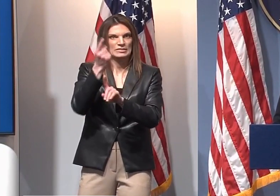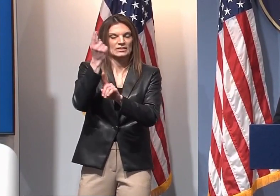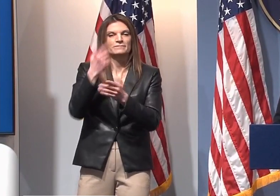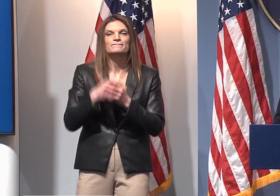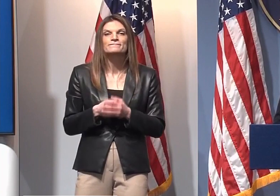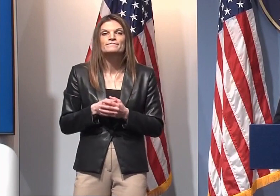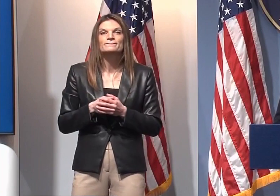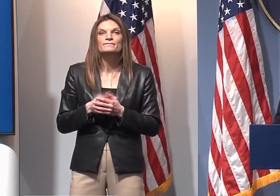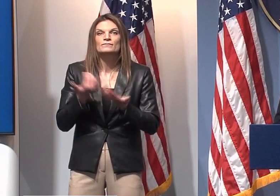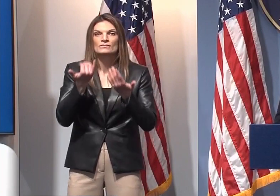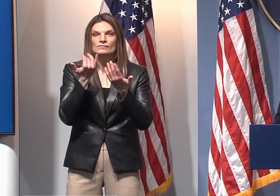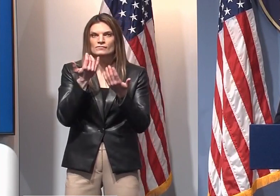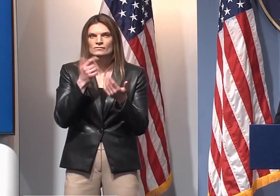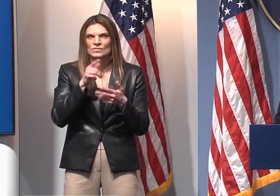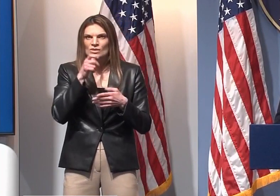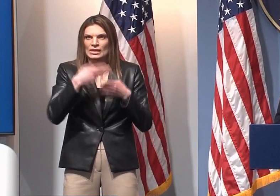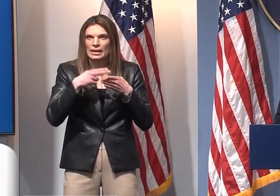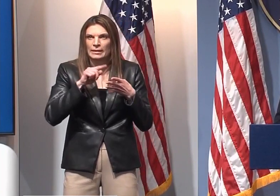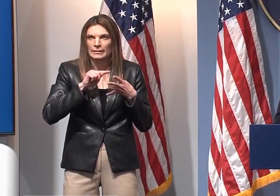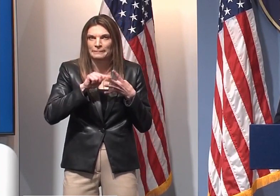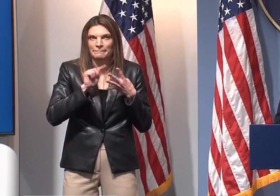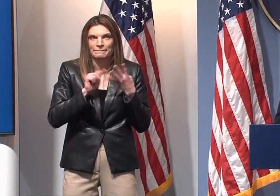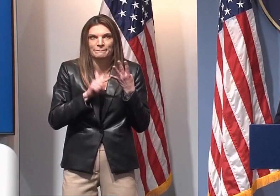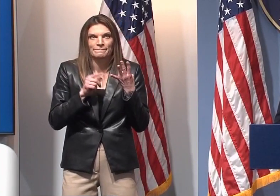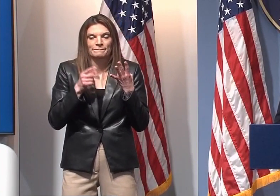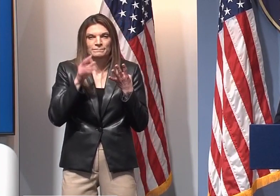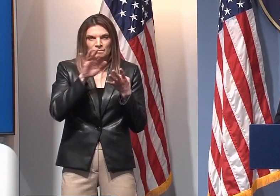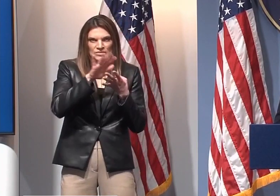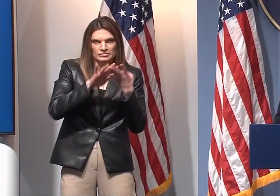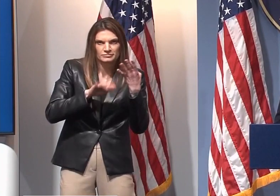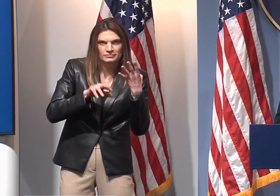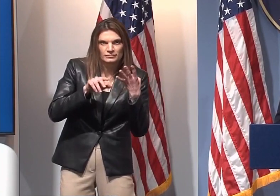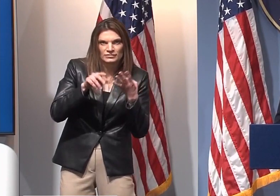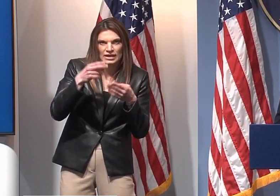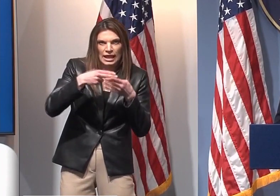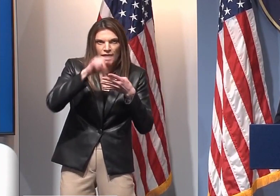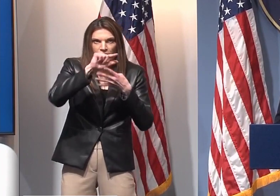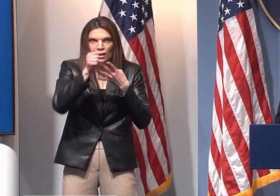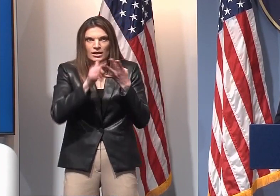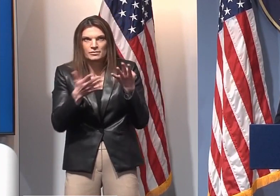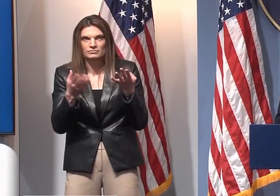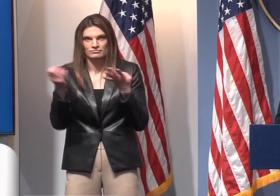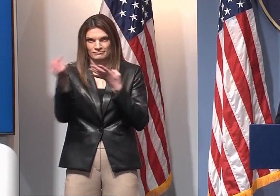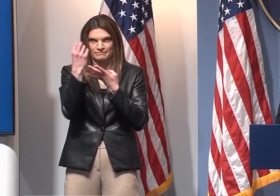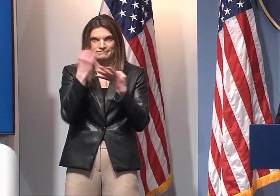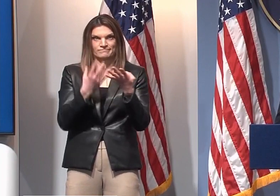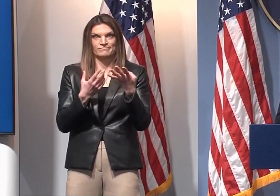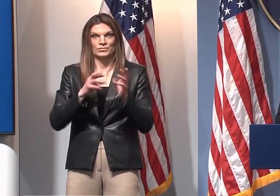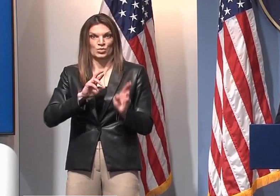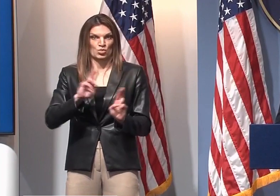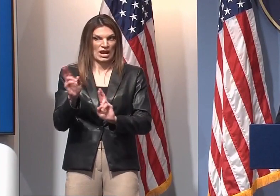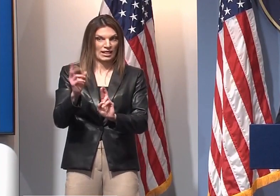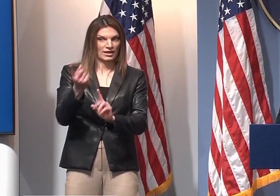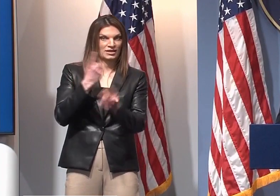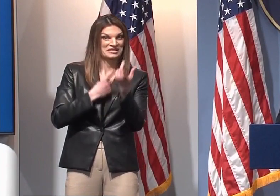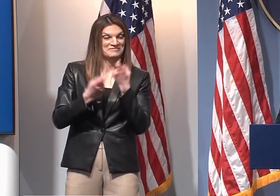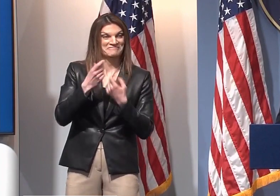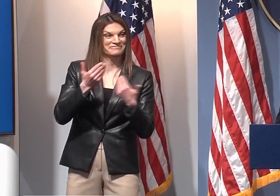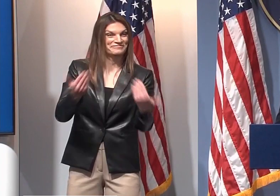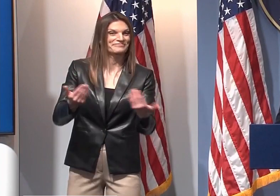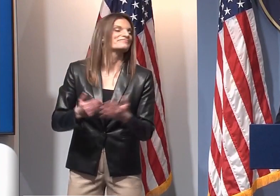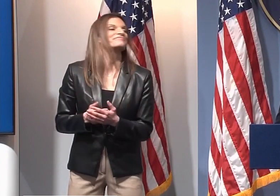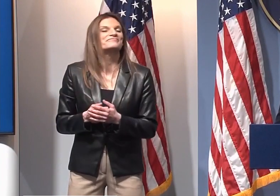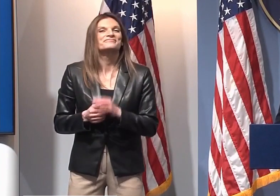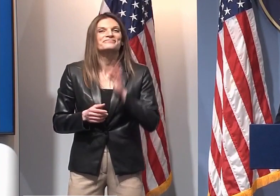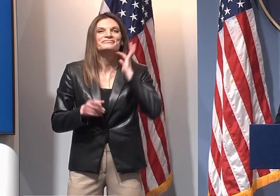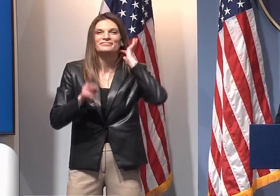I'm going to call on a handful of reporters that are in the queue that my team tells me are ready to ask a few questions. So